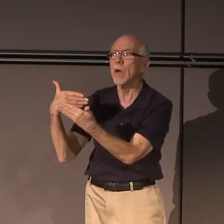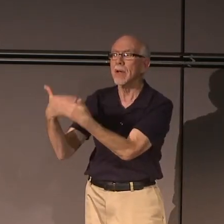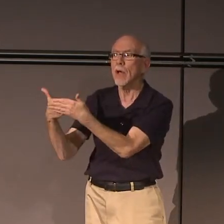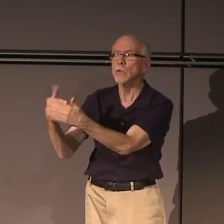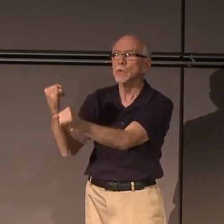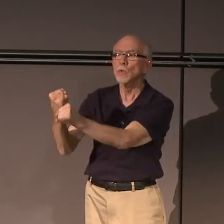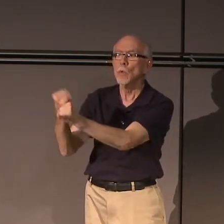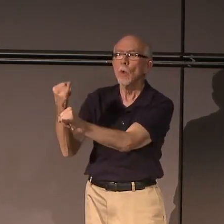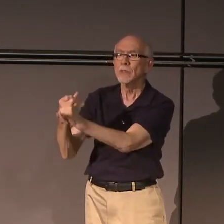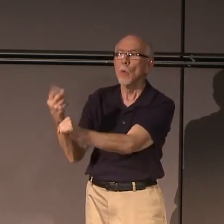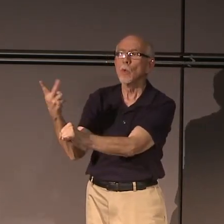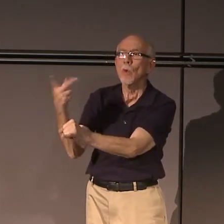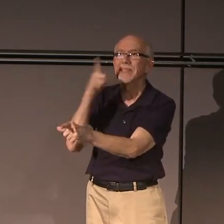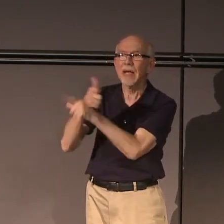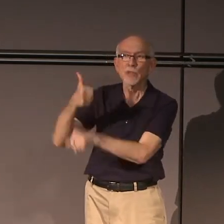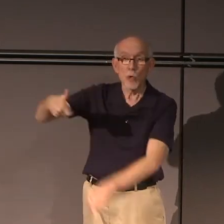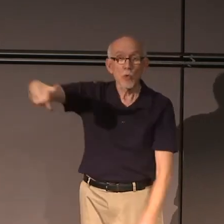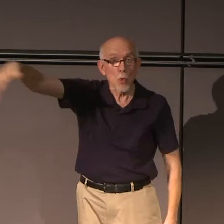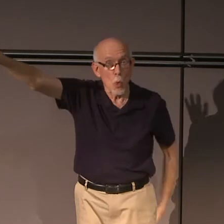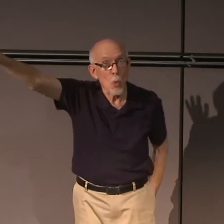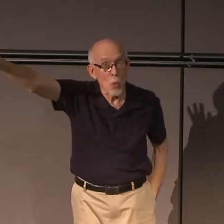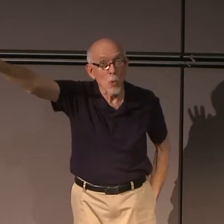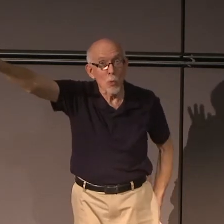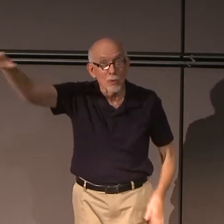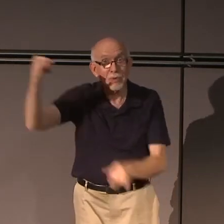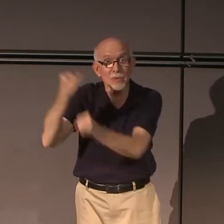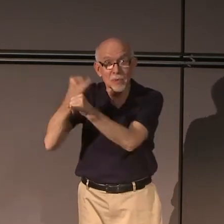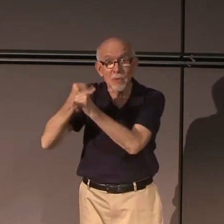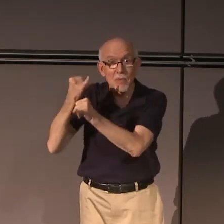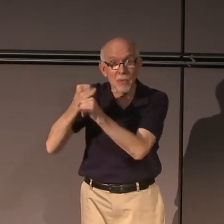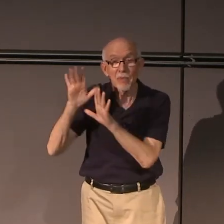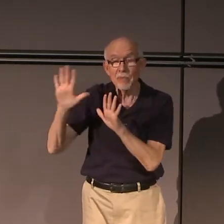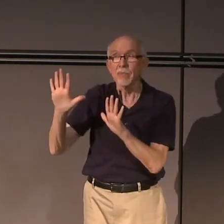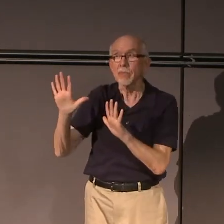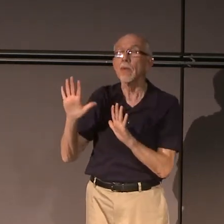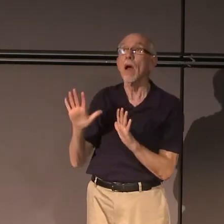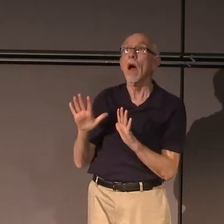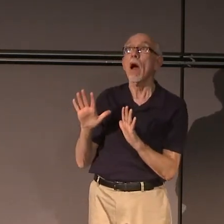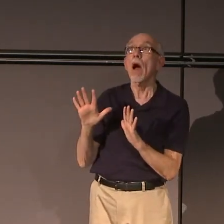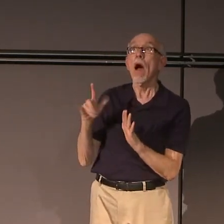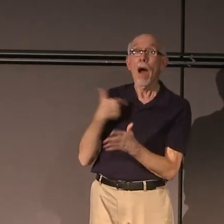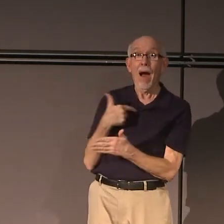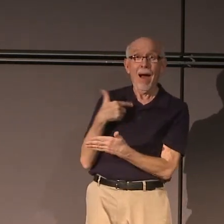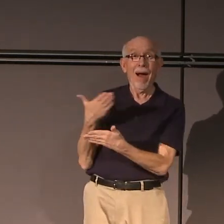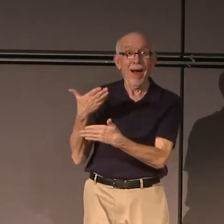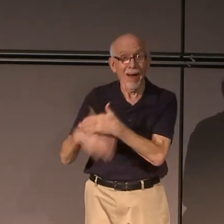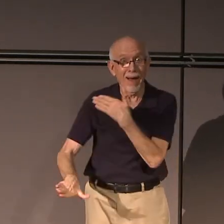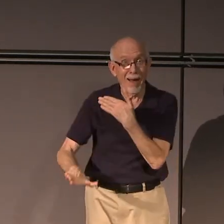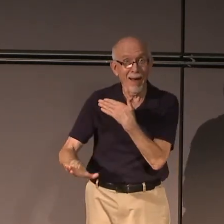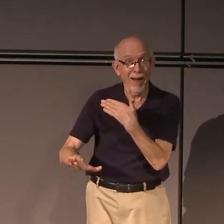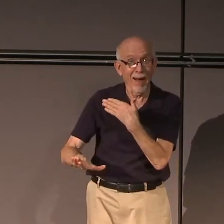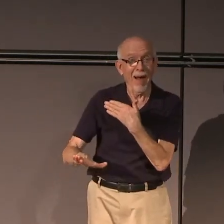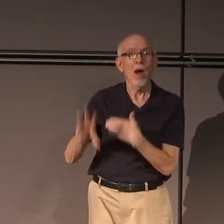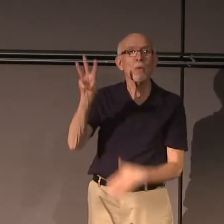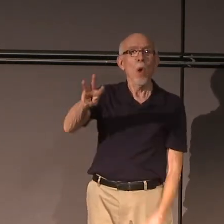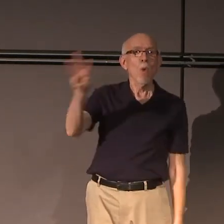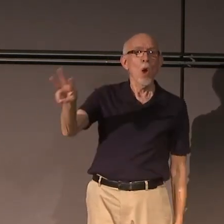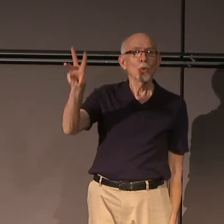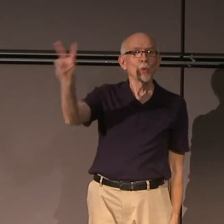it during the Depression, and we moved into town, and that's when my 2 oldest sisters went away to school. Then I came